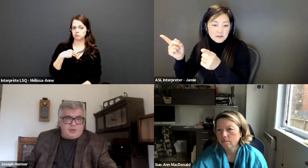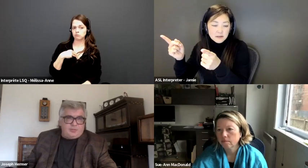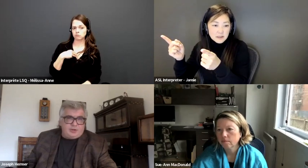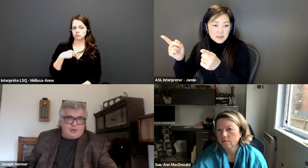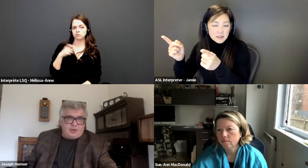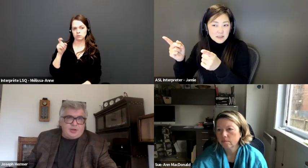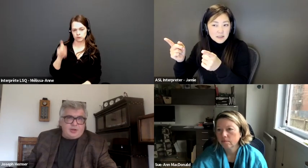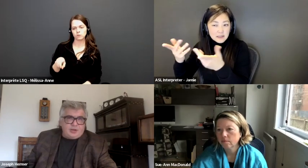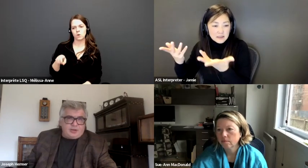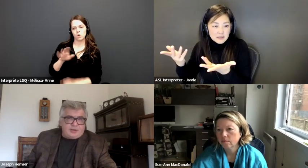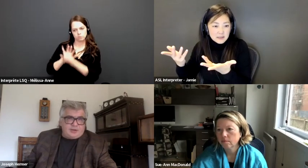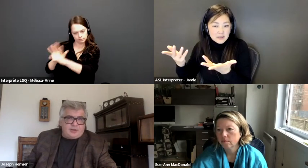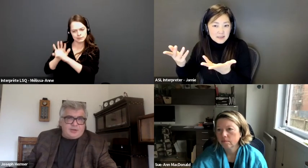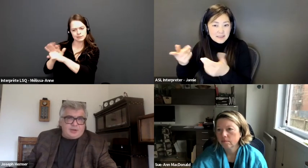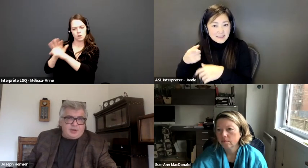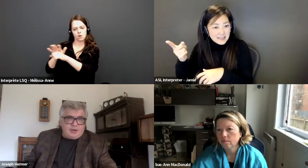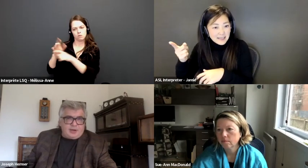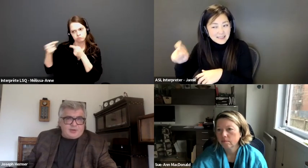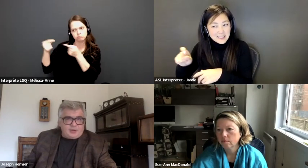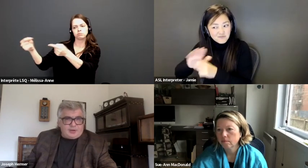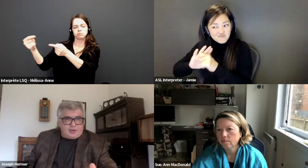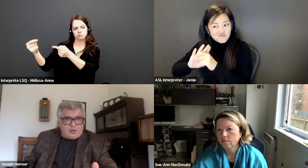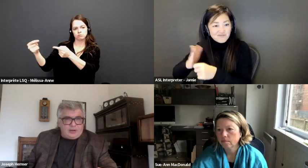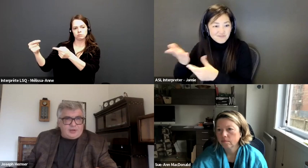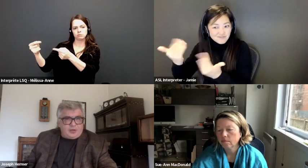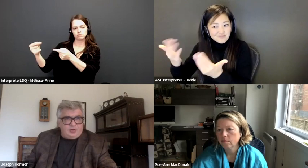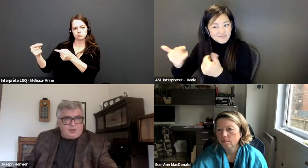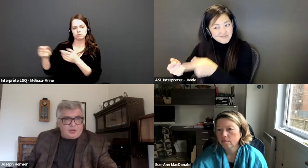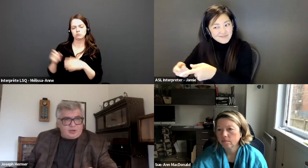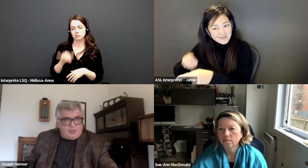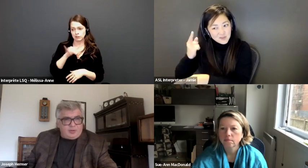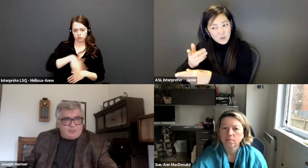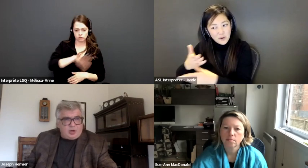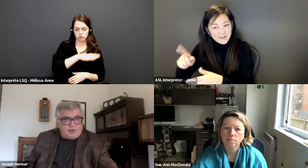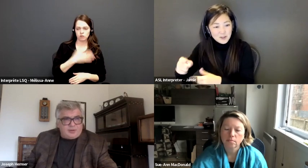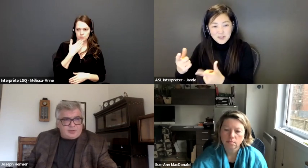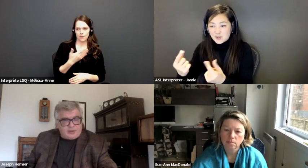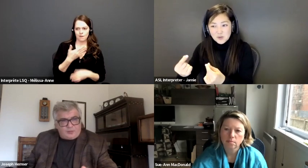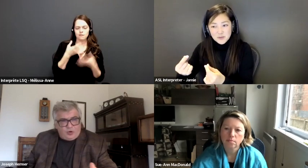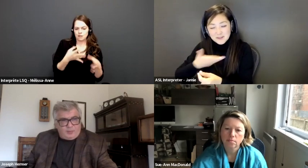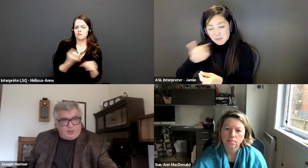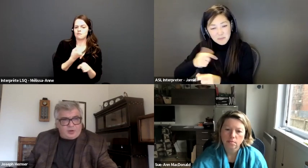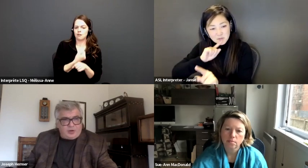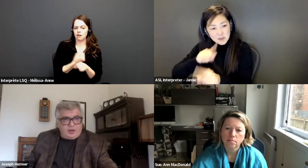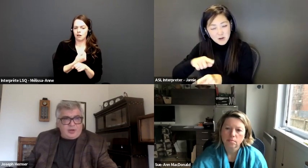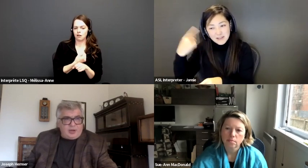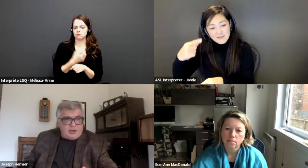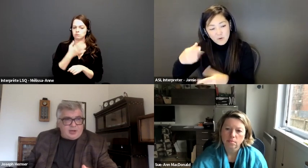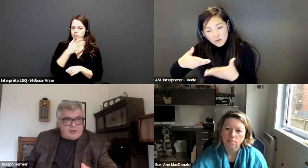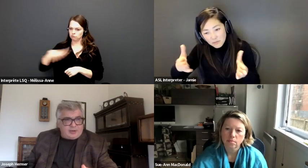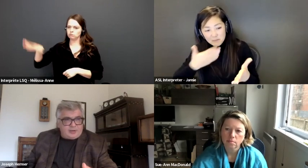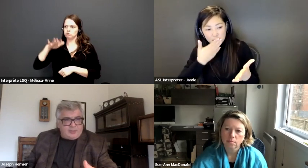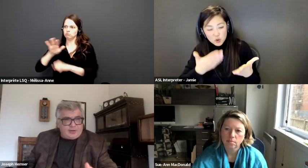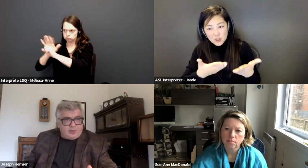pressured into the position that that's the correct thing to do. It's a legitimate response. It's for the public good.